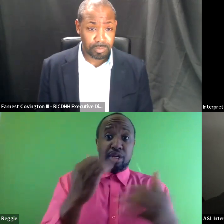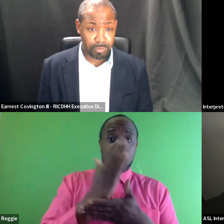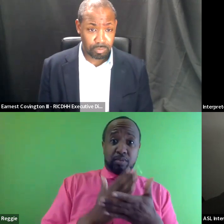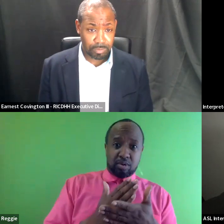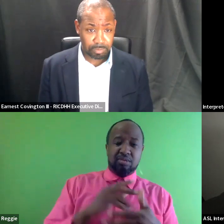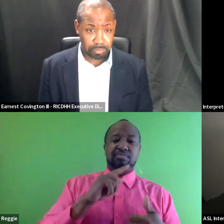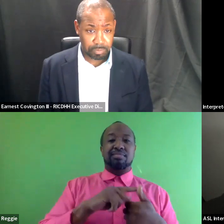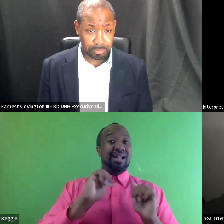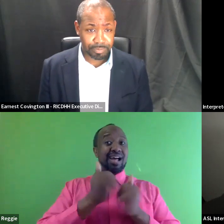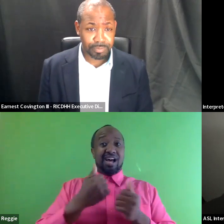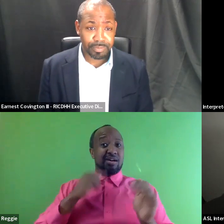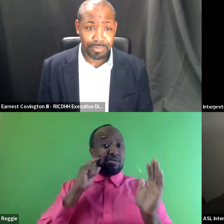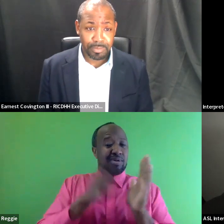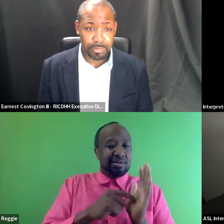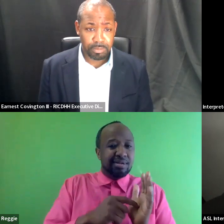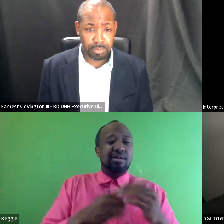Sure.